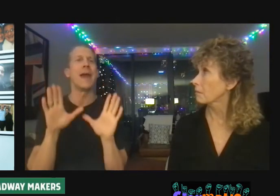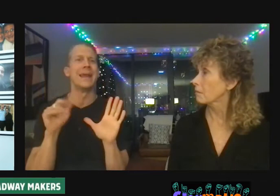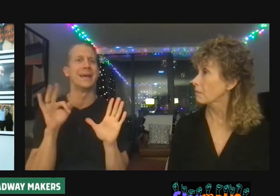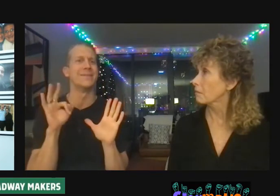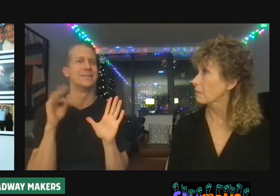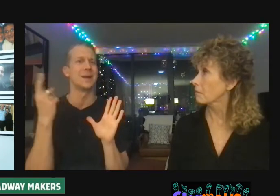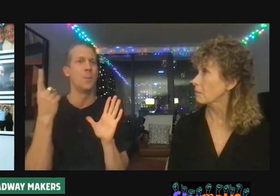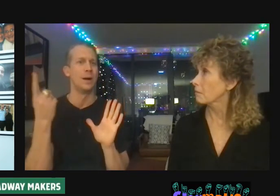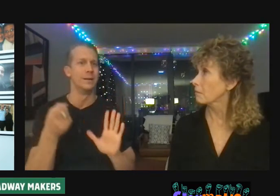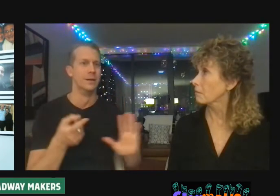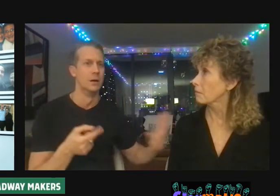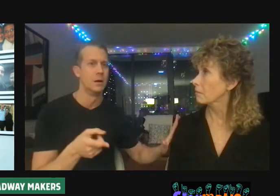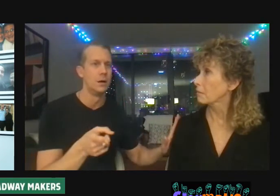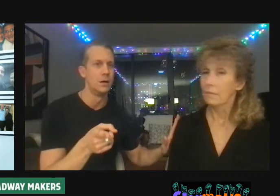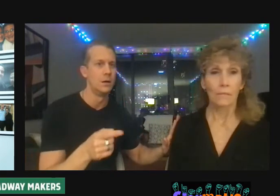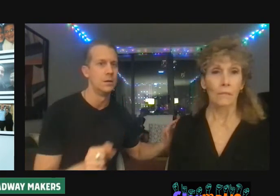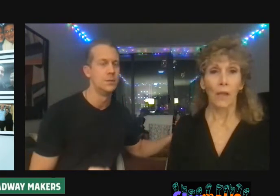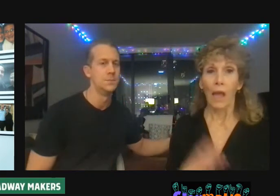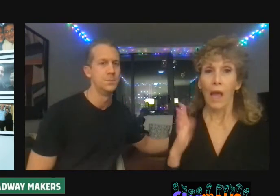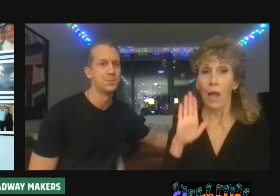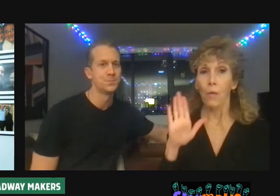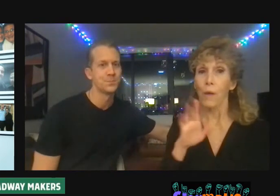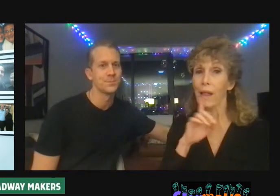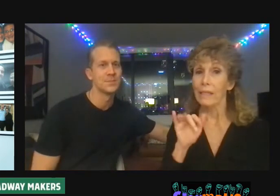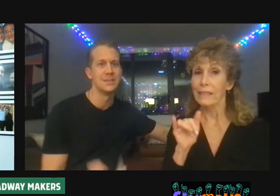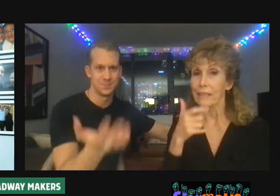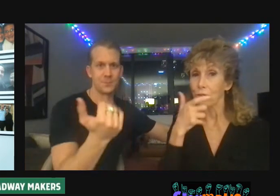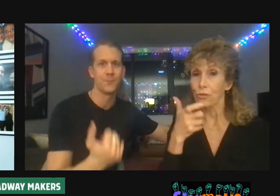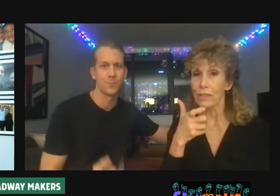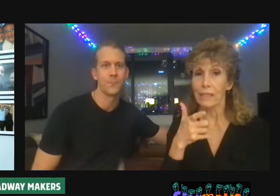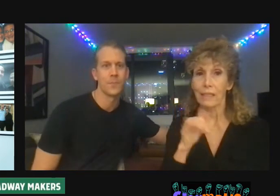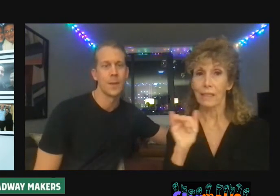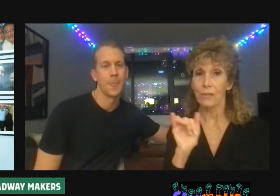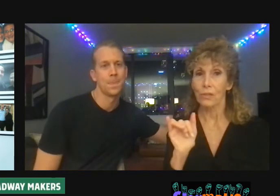it'd be great if someone... Well, and it's so interesting. My